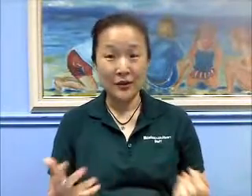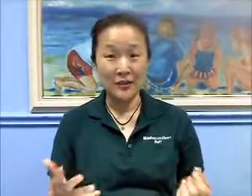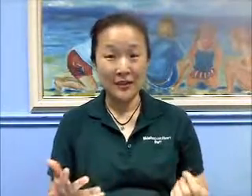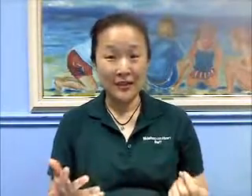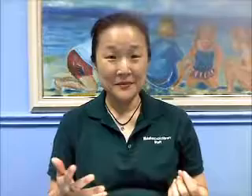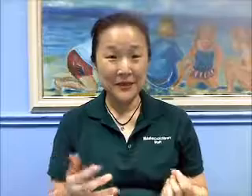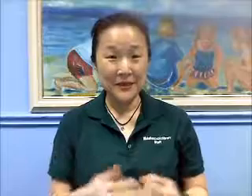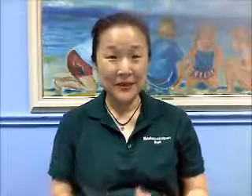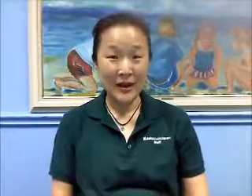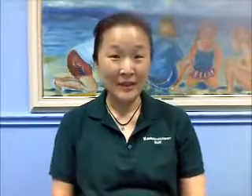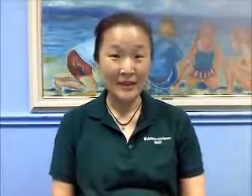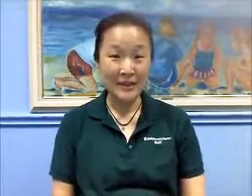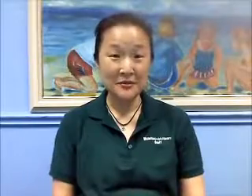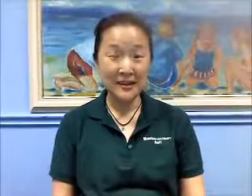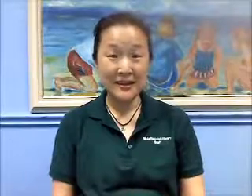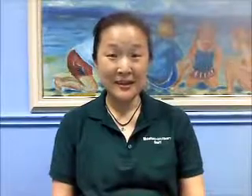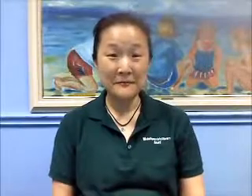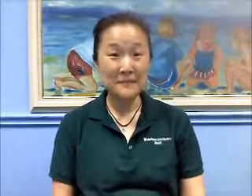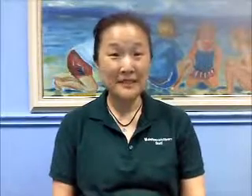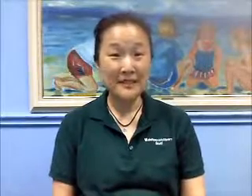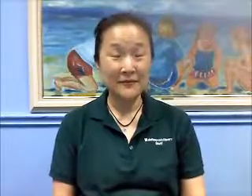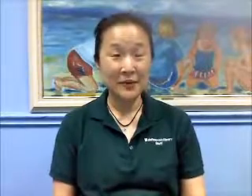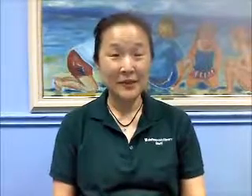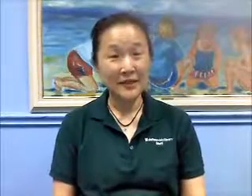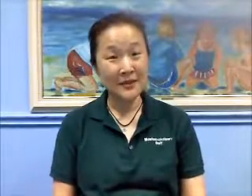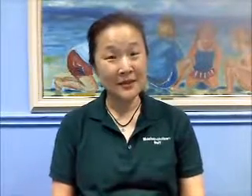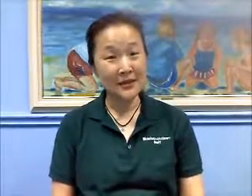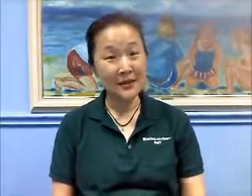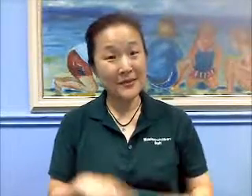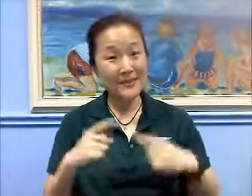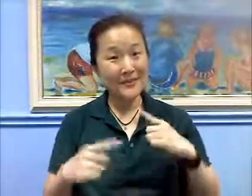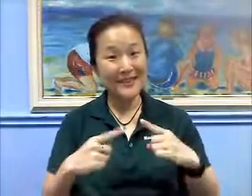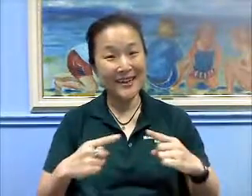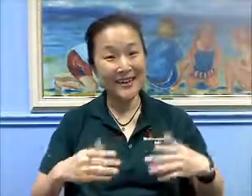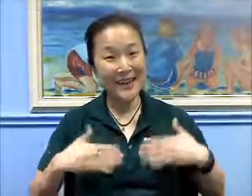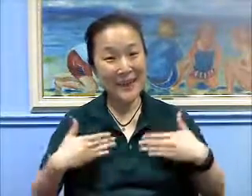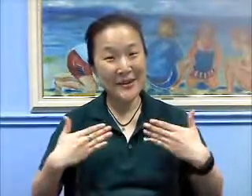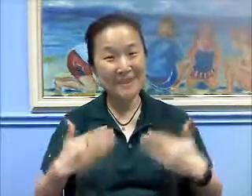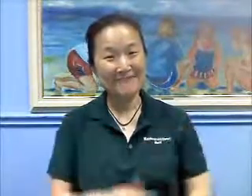hope this helps, and I will see you next time for lesson 4. In the meantime, sign happy.